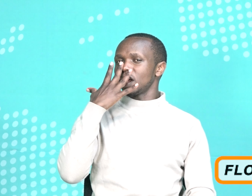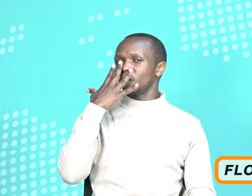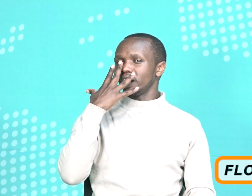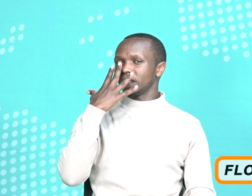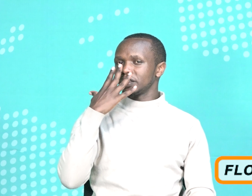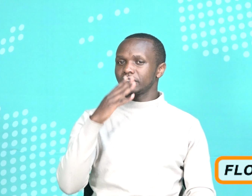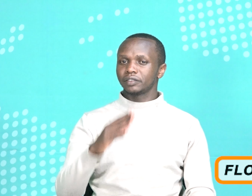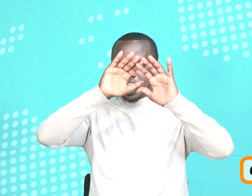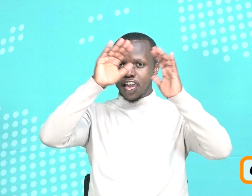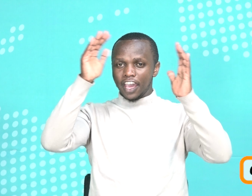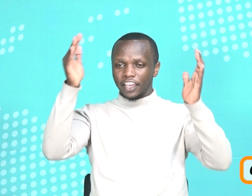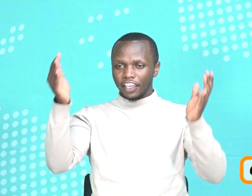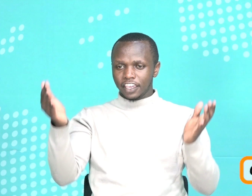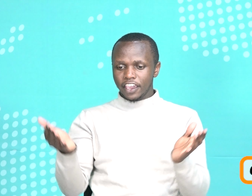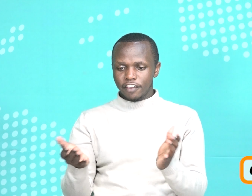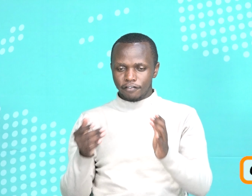flower, cave,